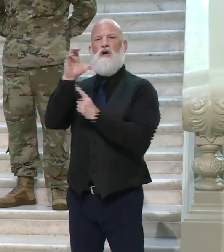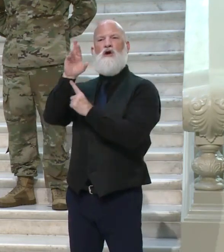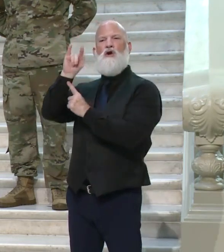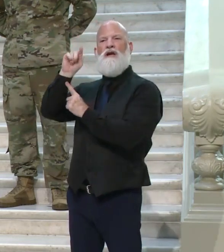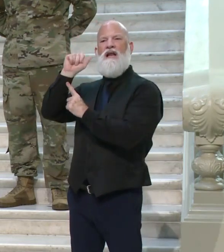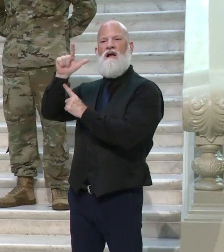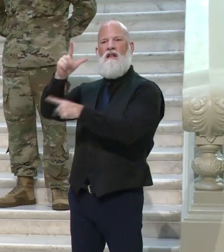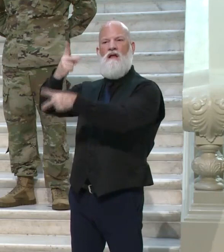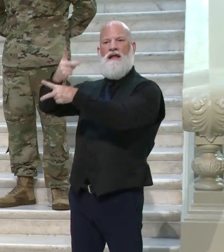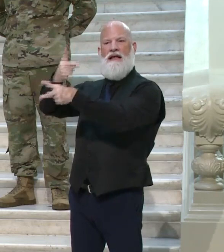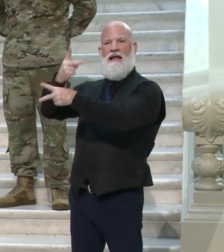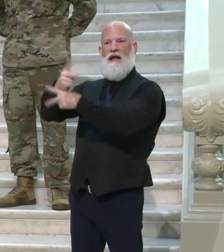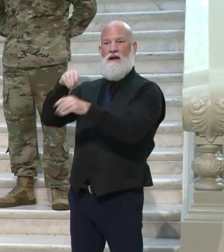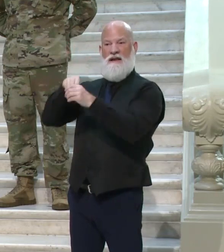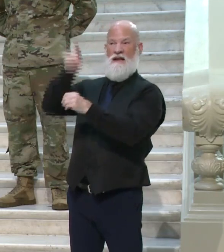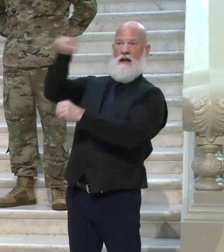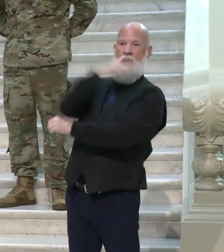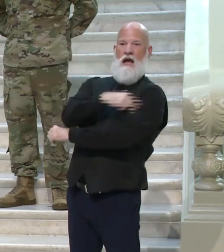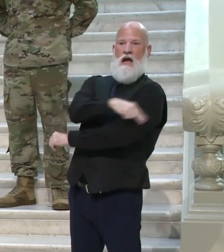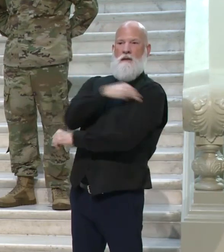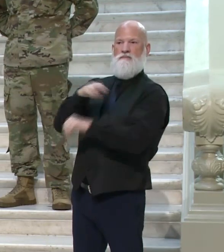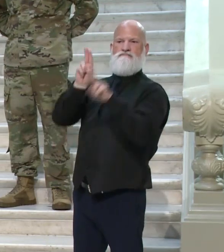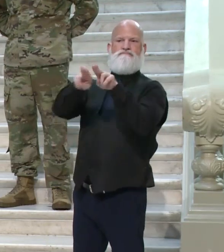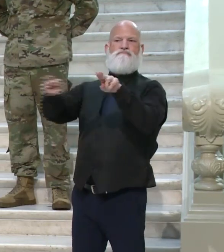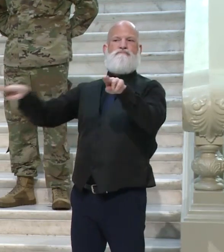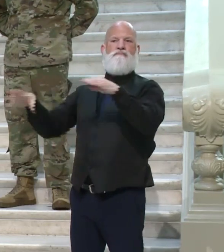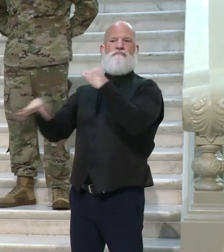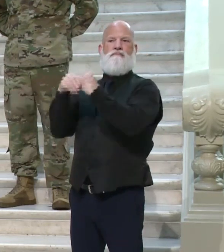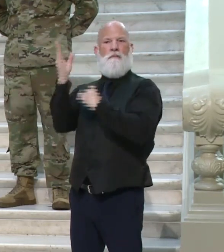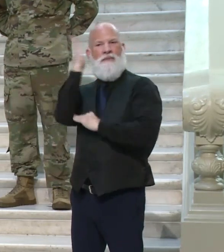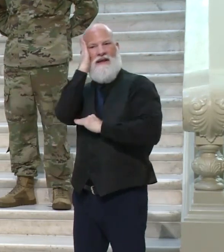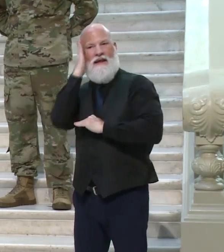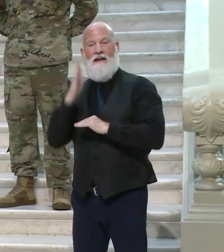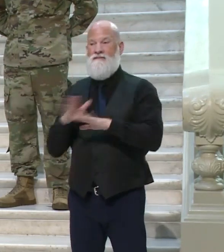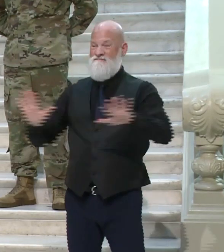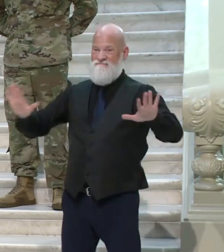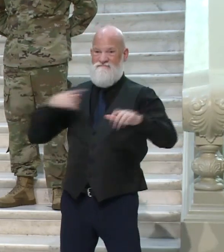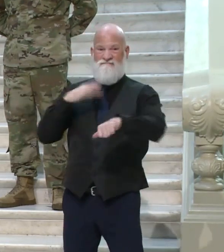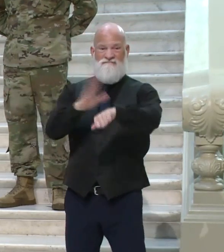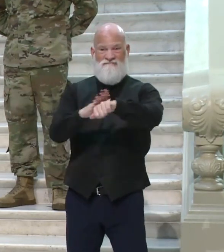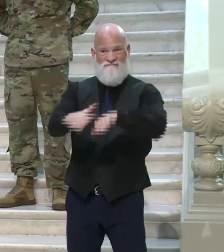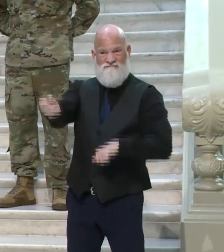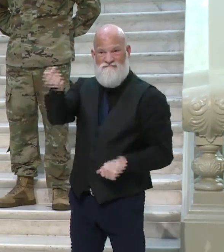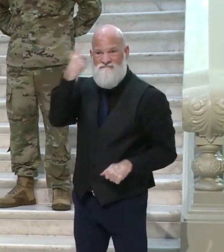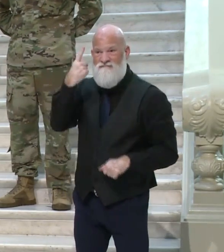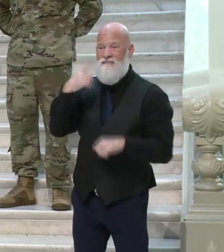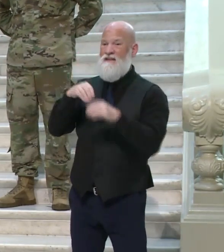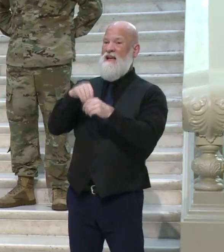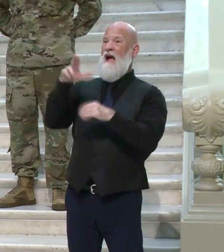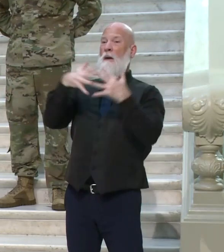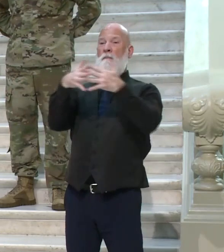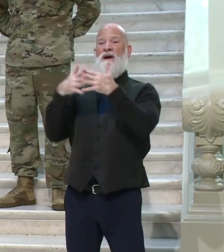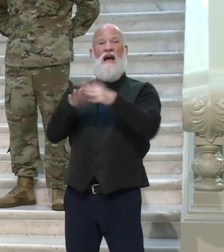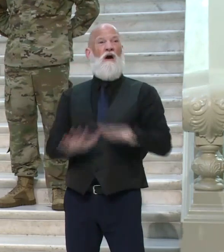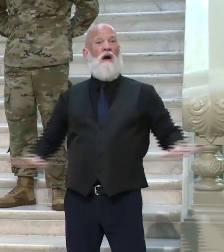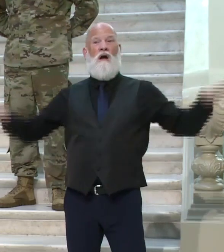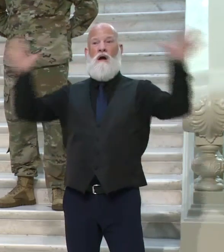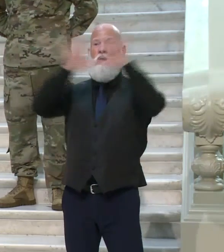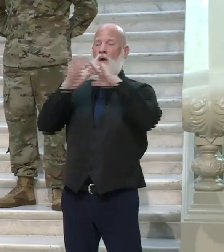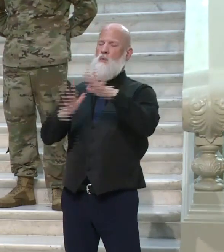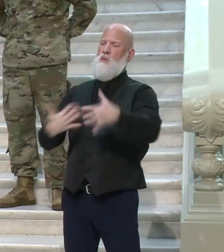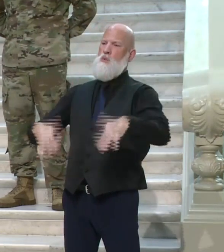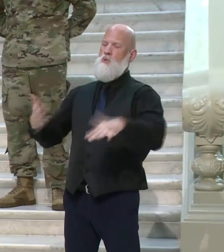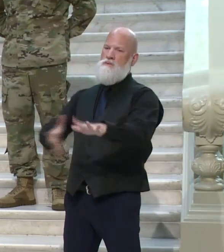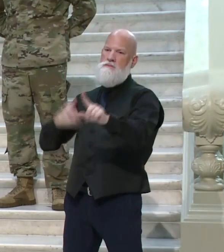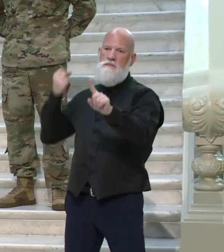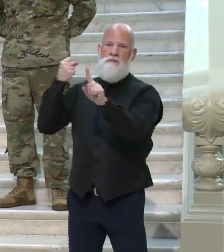nation, the coronavirus has had a devastating impact on long-term care facilities, putting vulnerable populations at